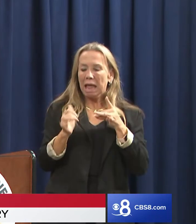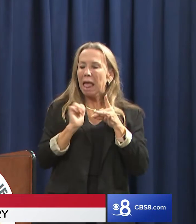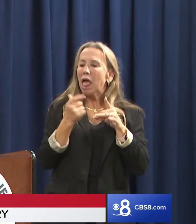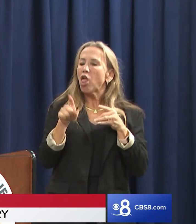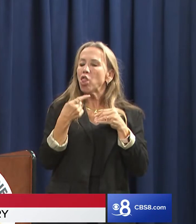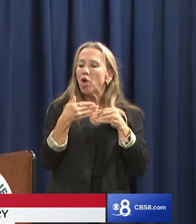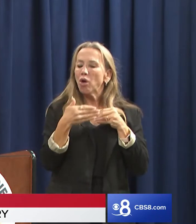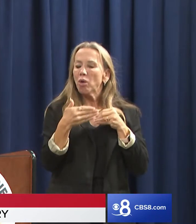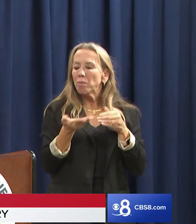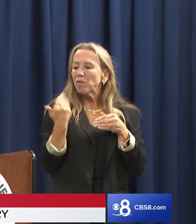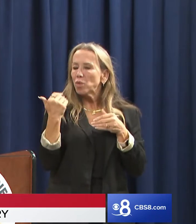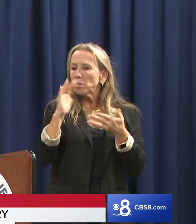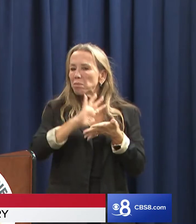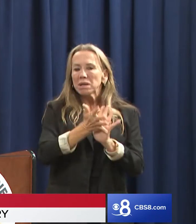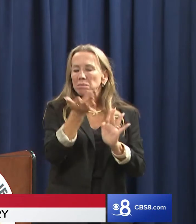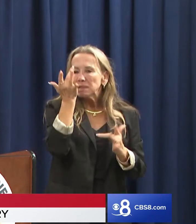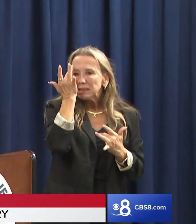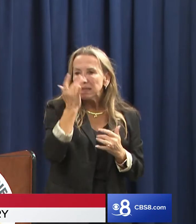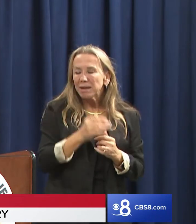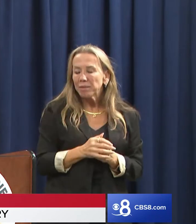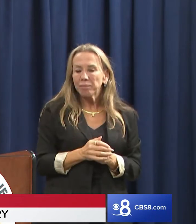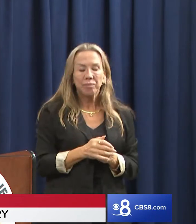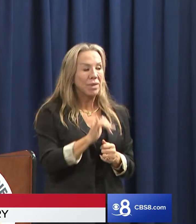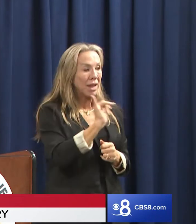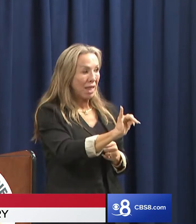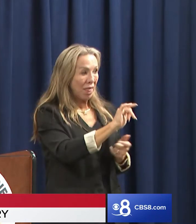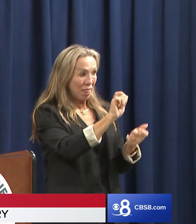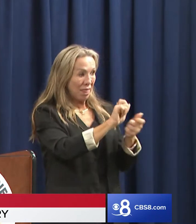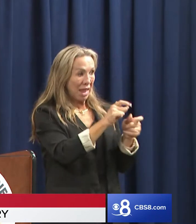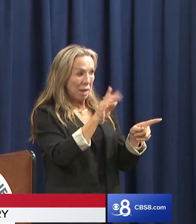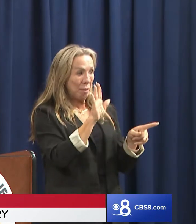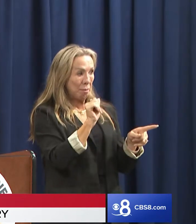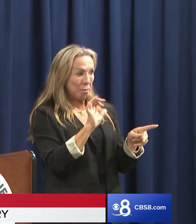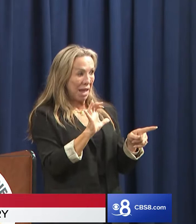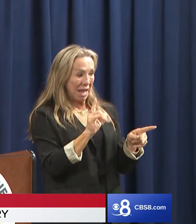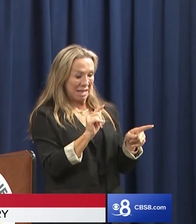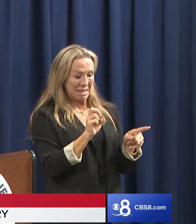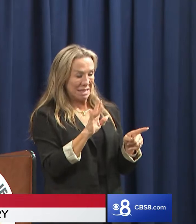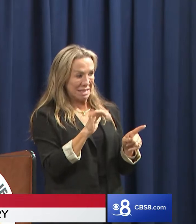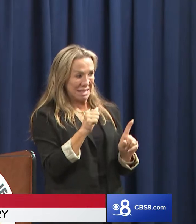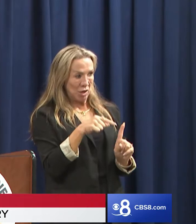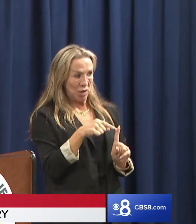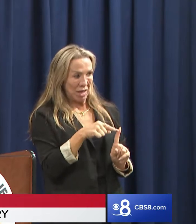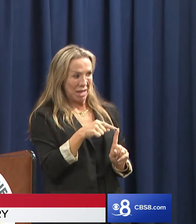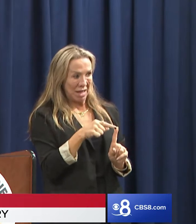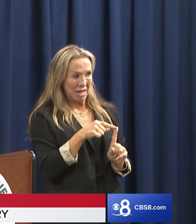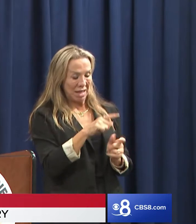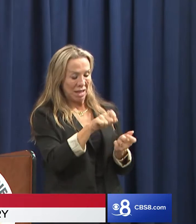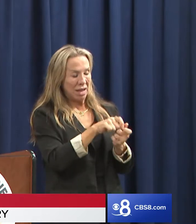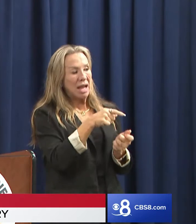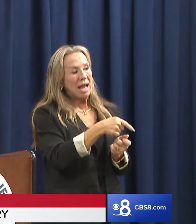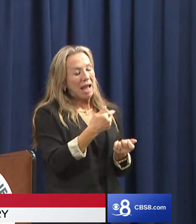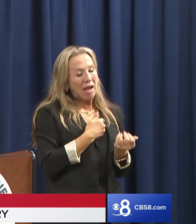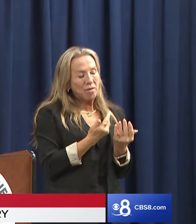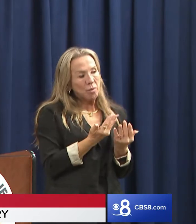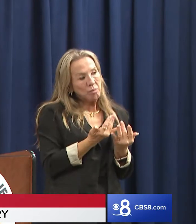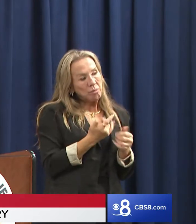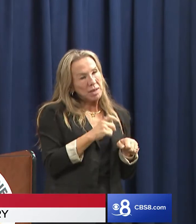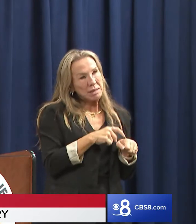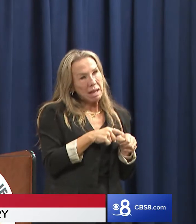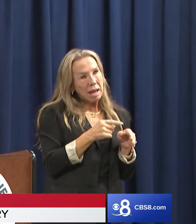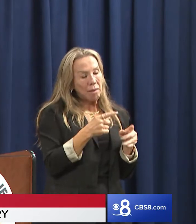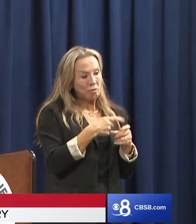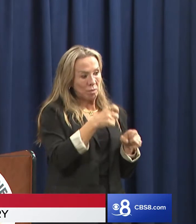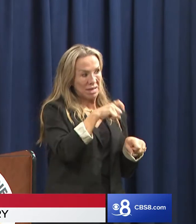seek testing? Well, the specific type of bacteria that have been detected here generally have incubation periods or times